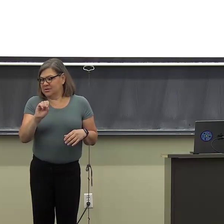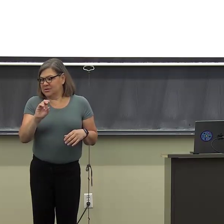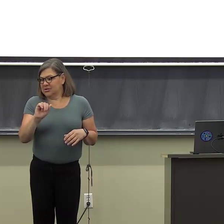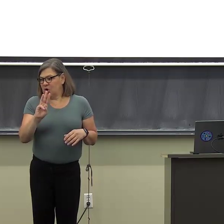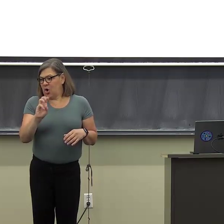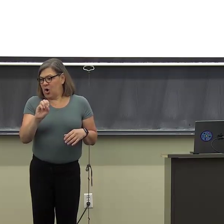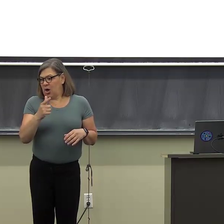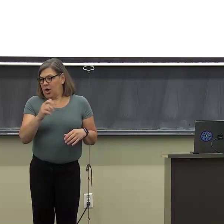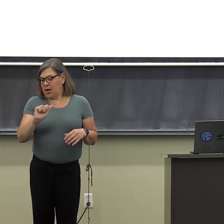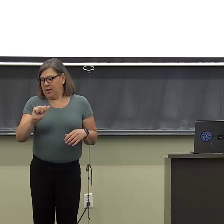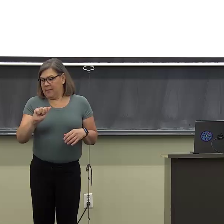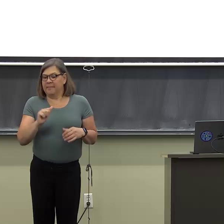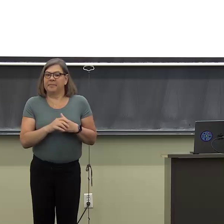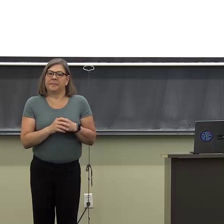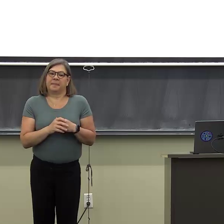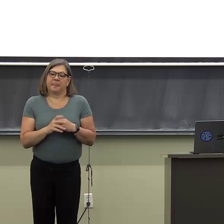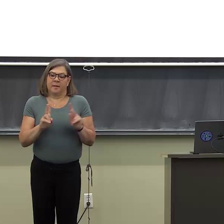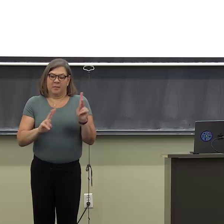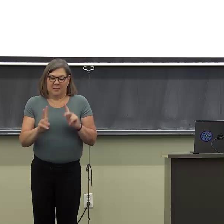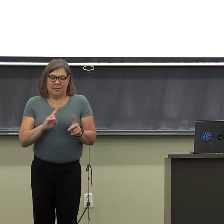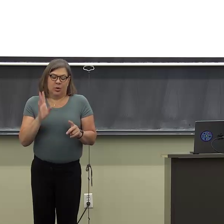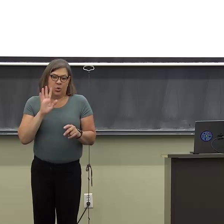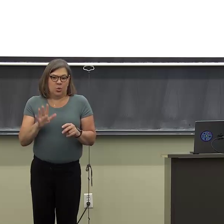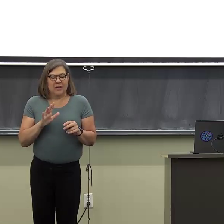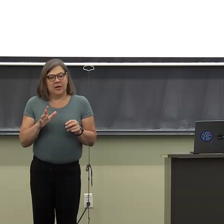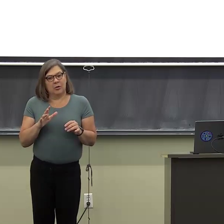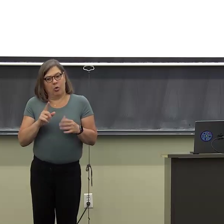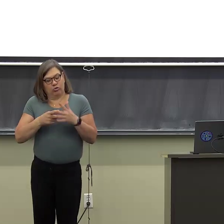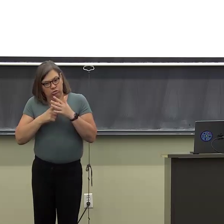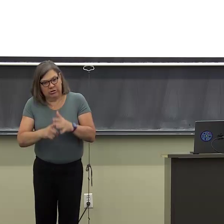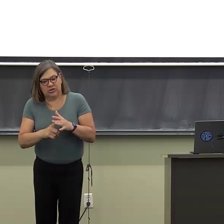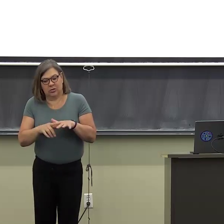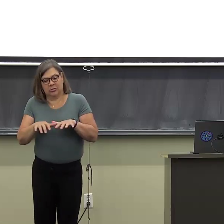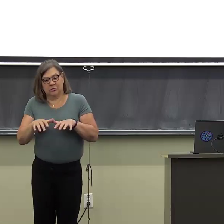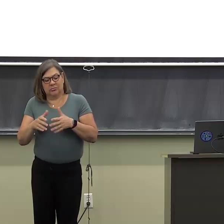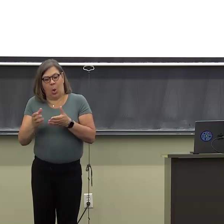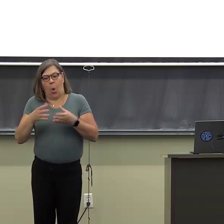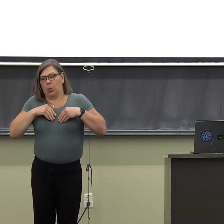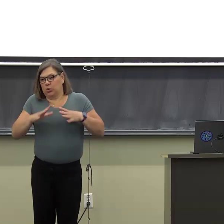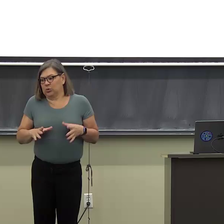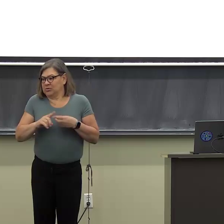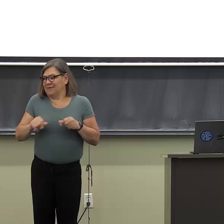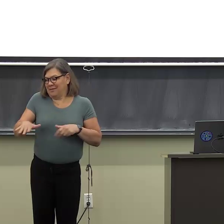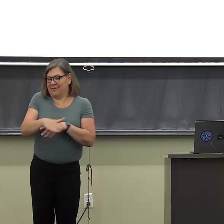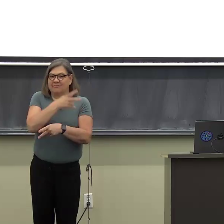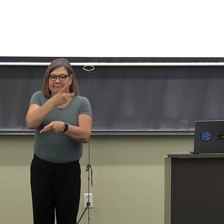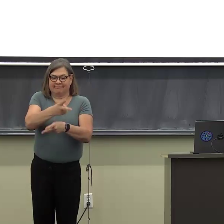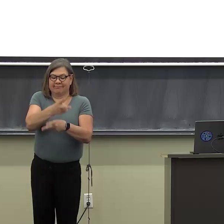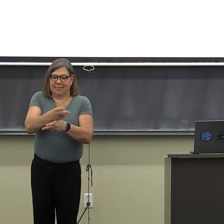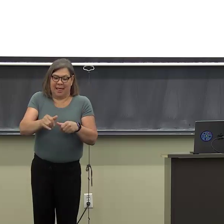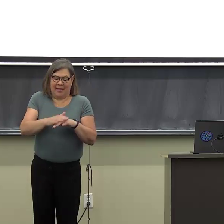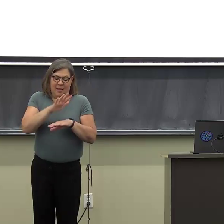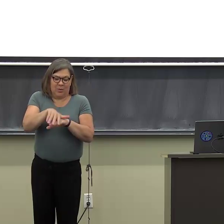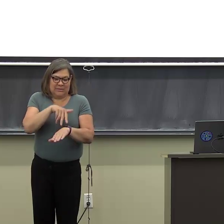the Huron-Wendat, who are the original stewards and custodians on the land on which we stand,